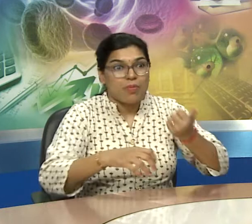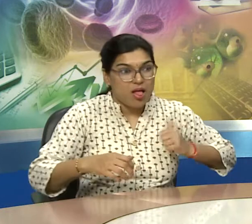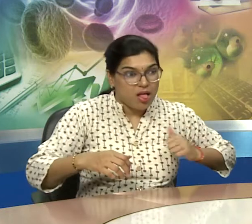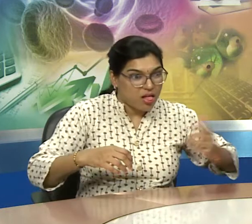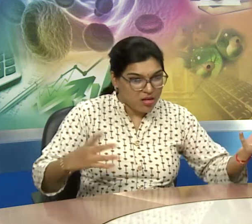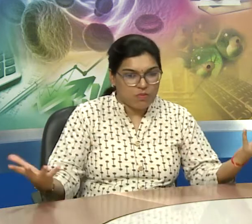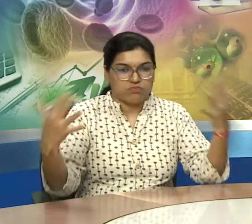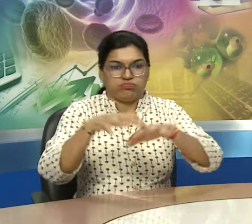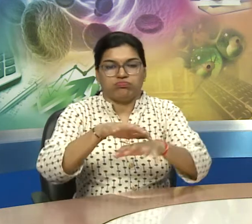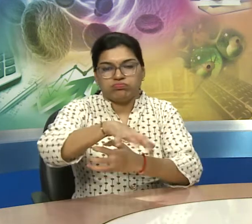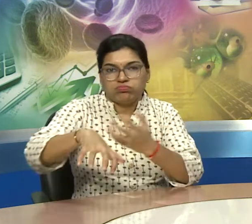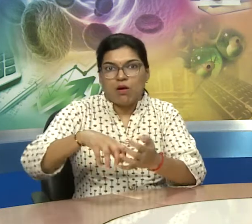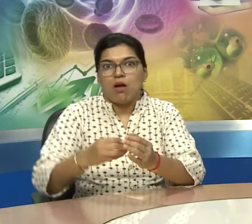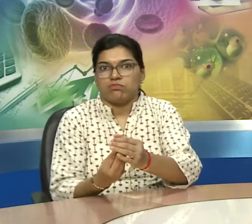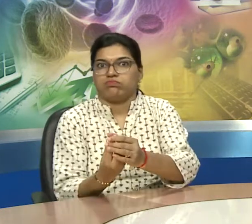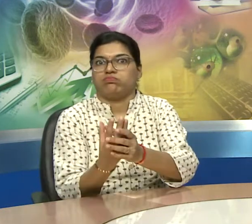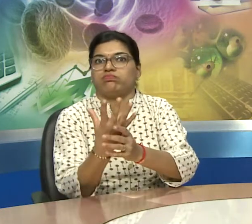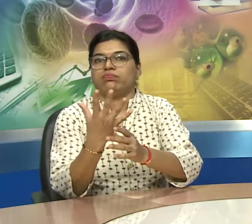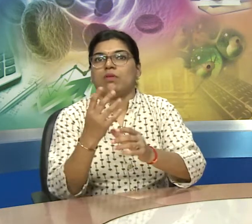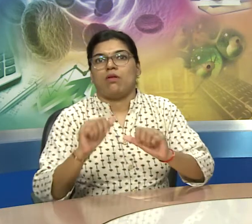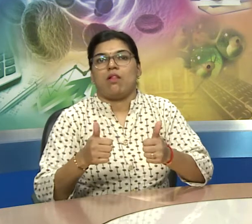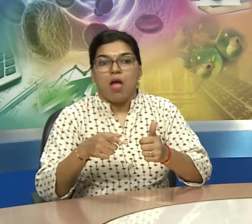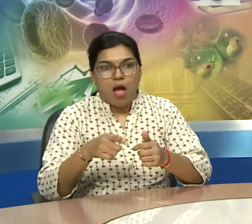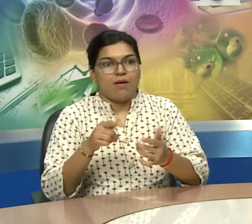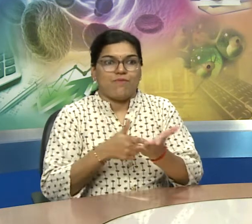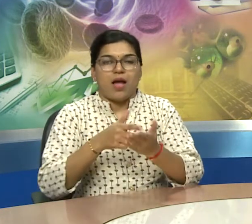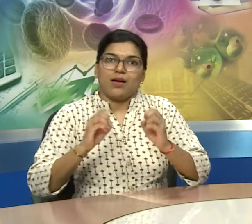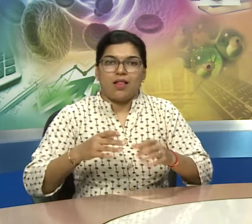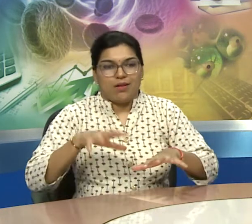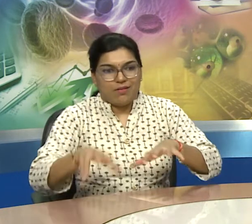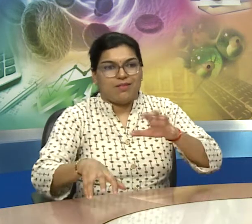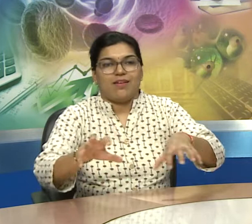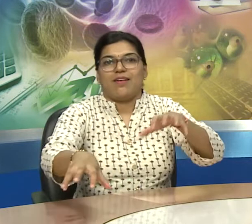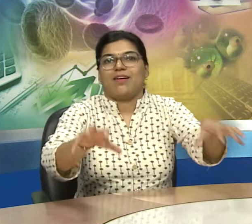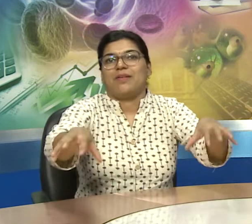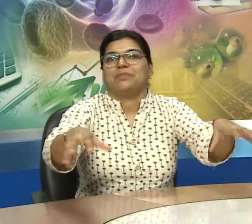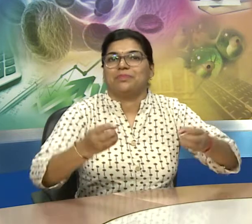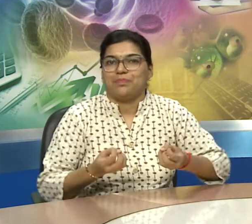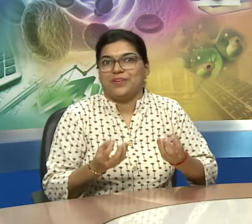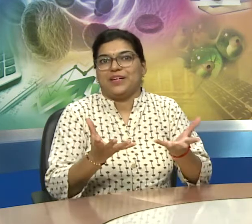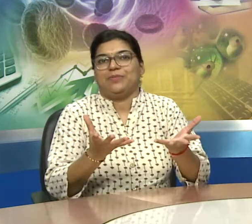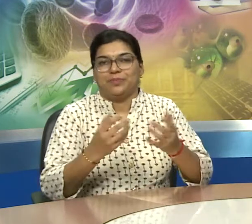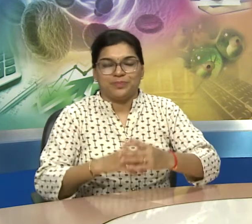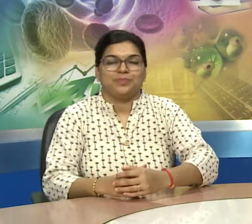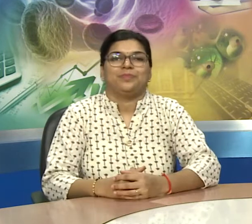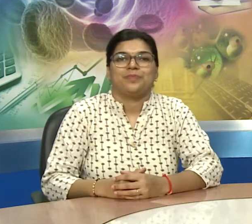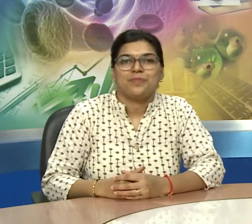agriculture purpose. And they also began irrigation of their cultivated fields.